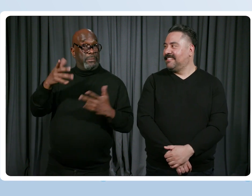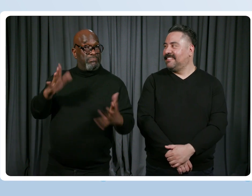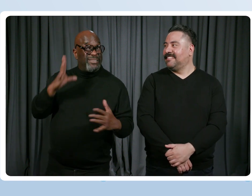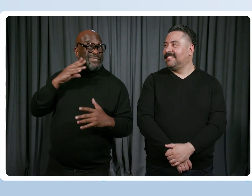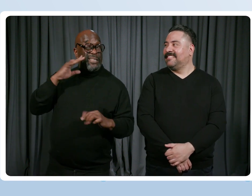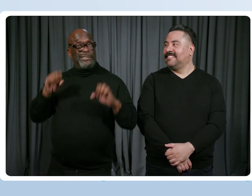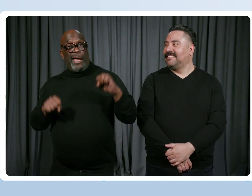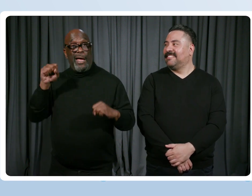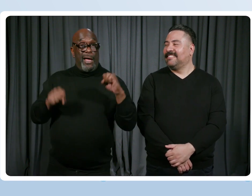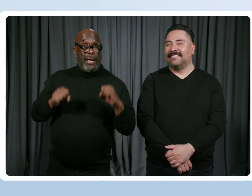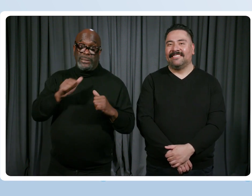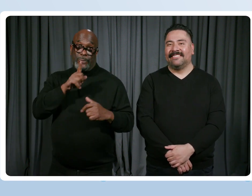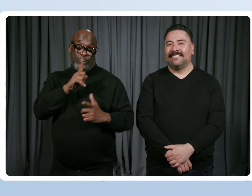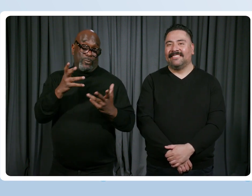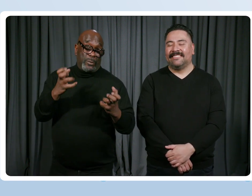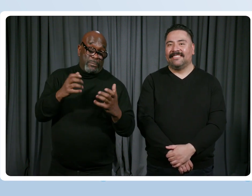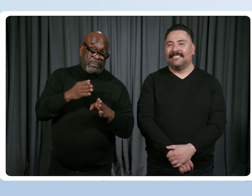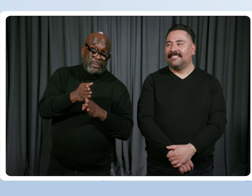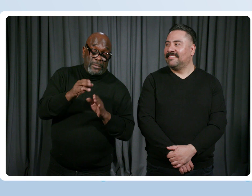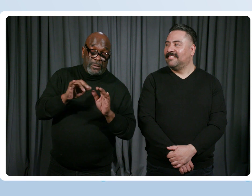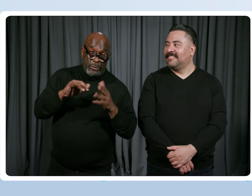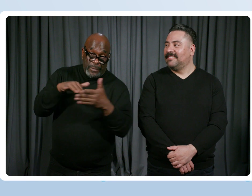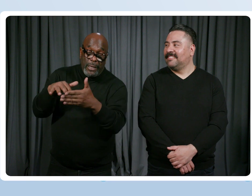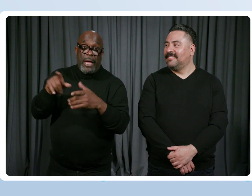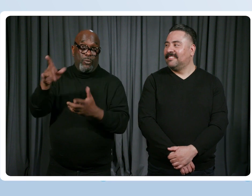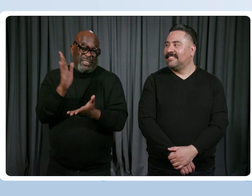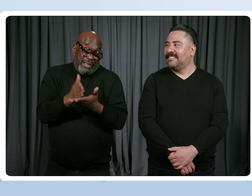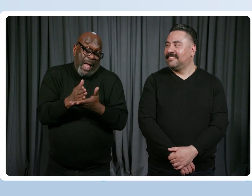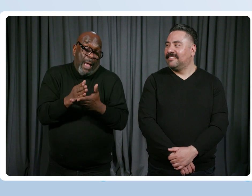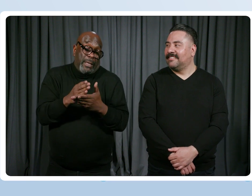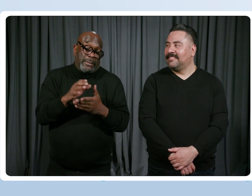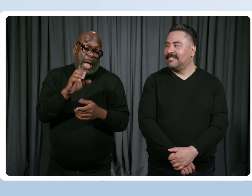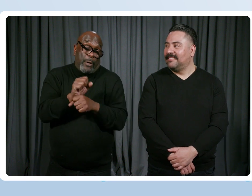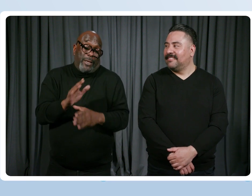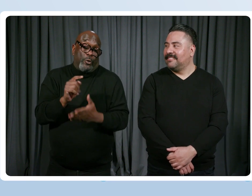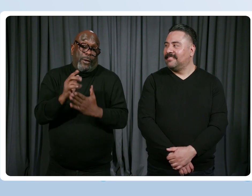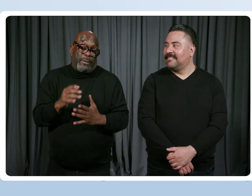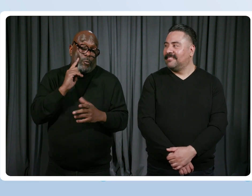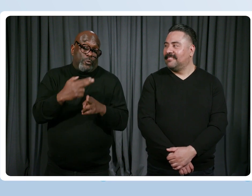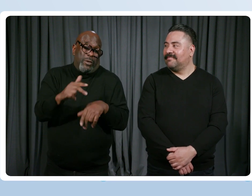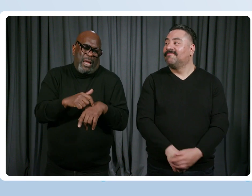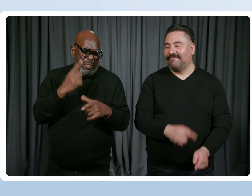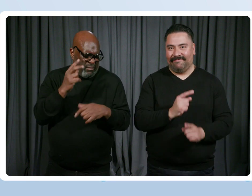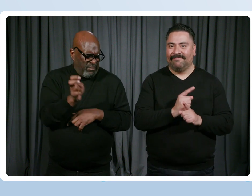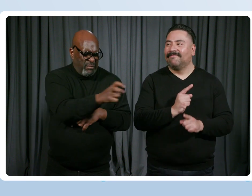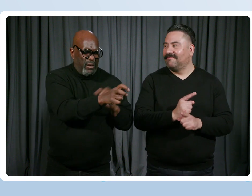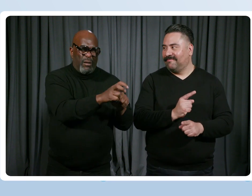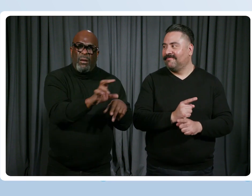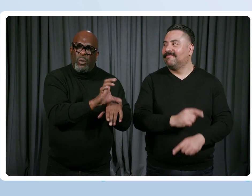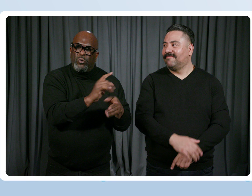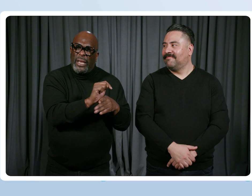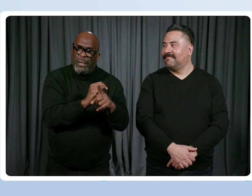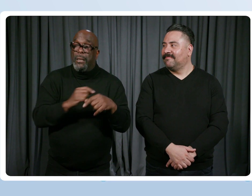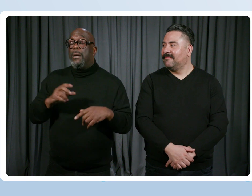before too, and that you had stopped being an occupational therapist for a bit of time, right? You went into, was it computer training or? It was